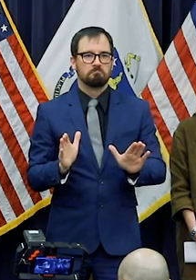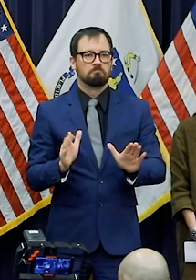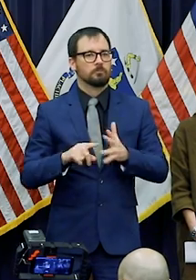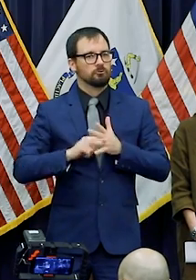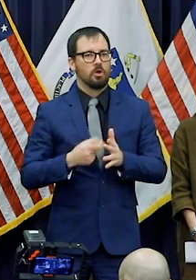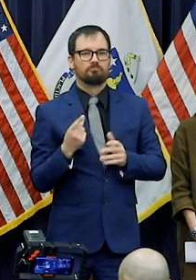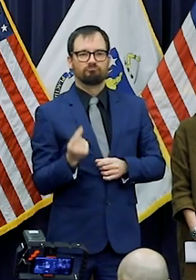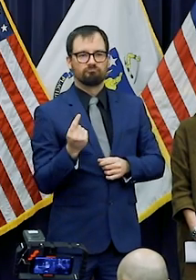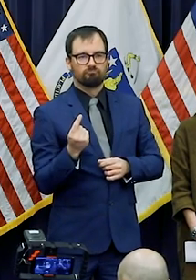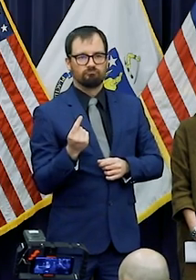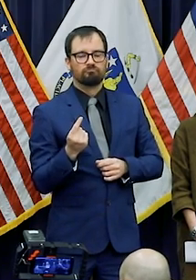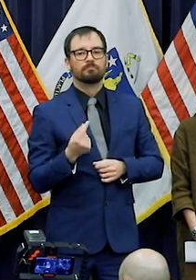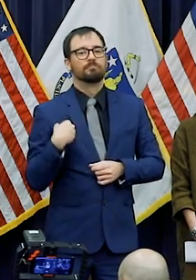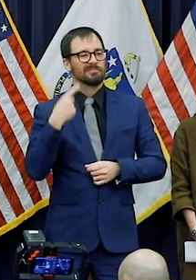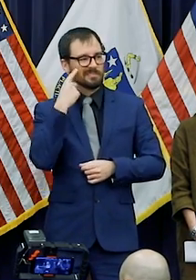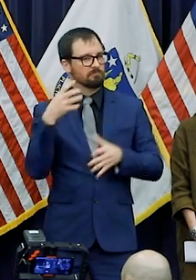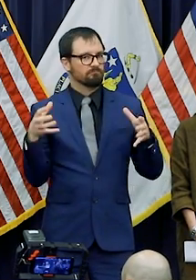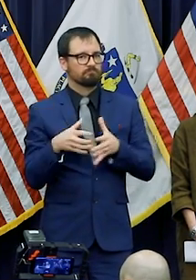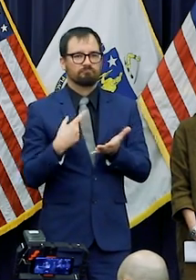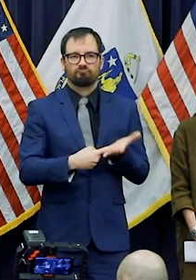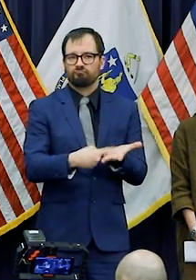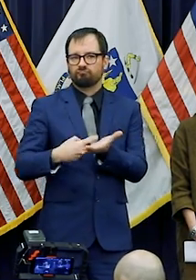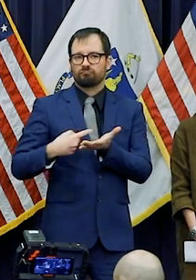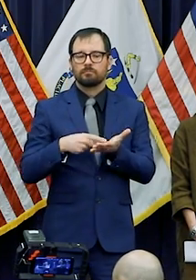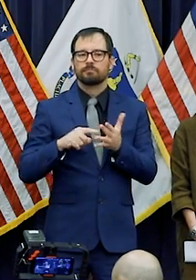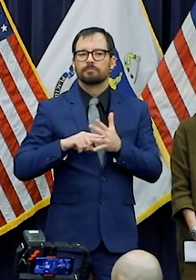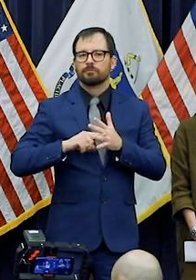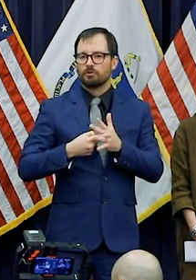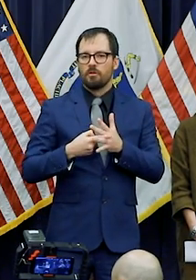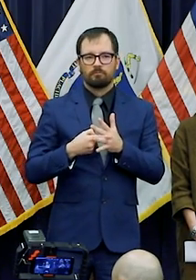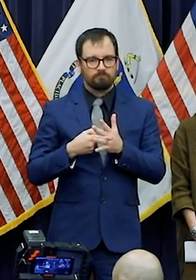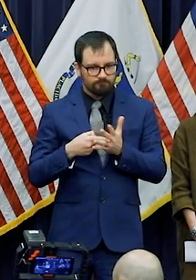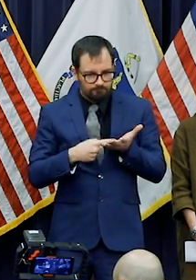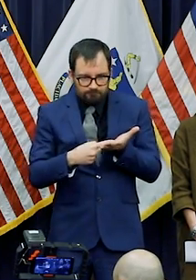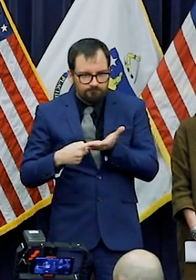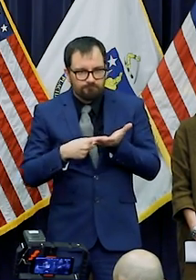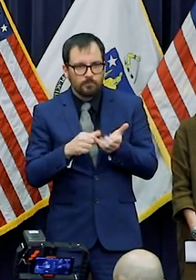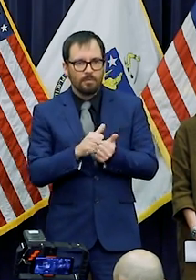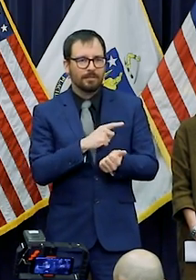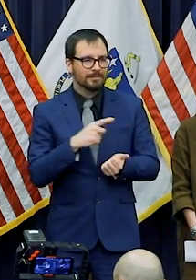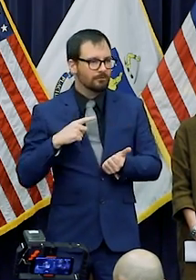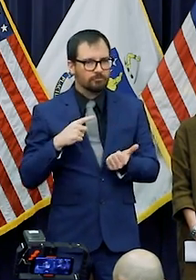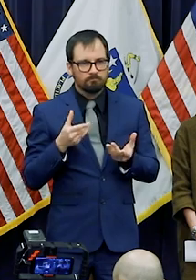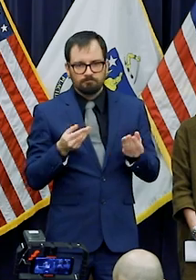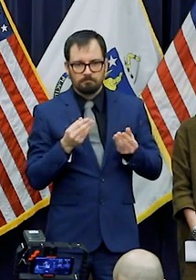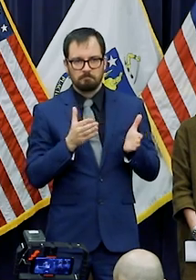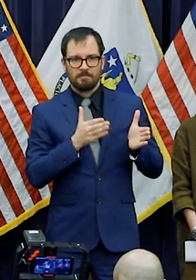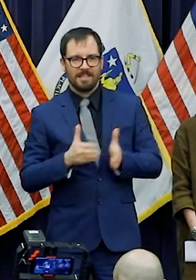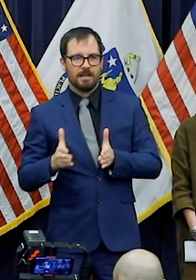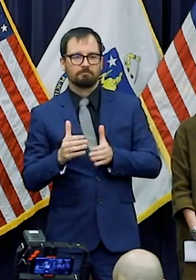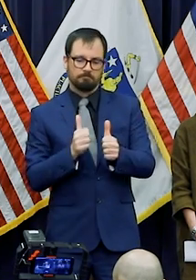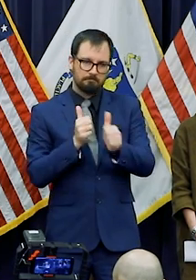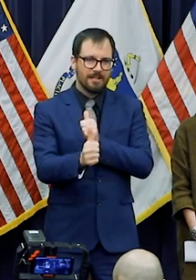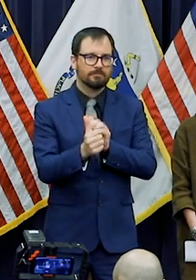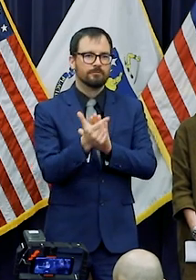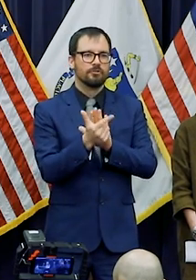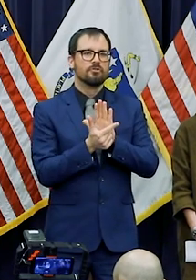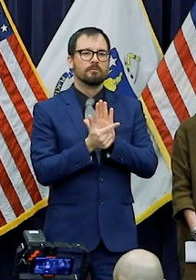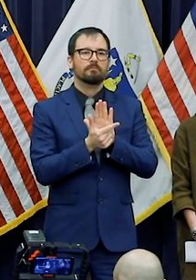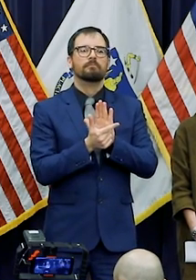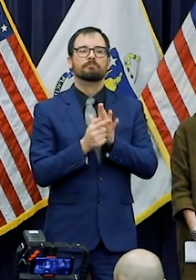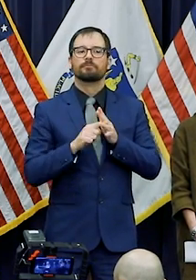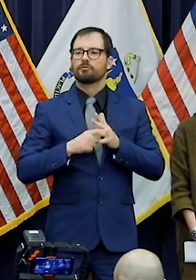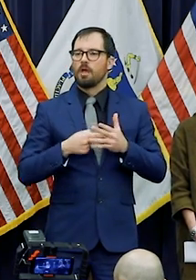issues. I look forward to working with them to get these measures passed as soon as possible. On Sunday, we also instructed